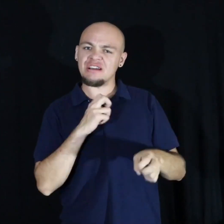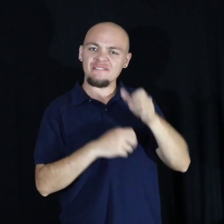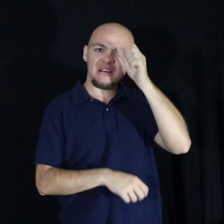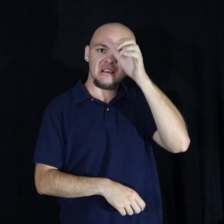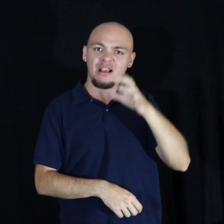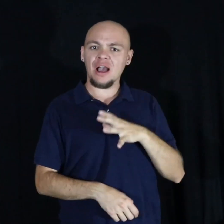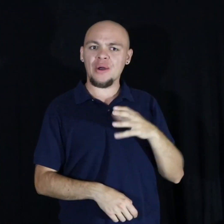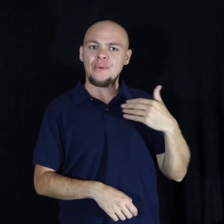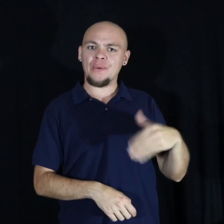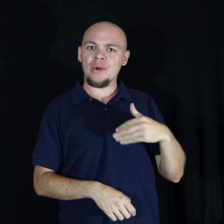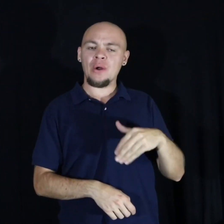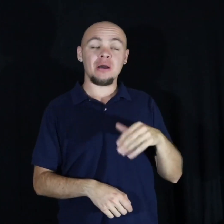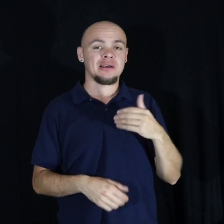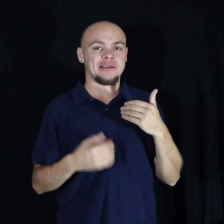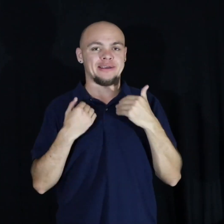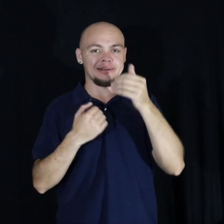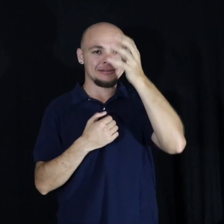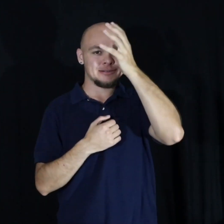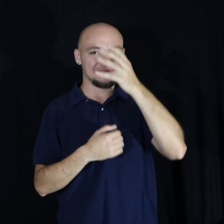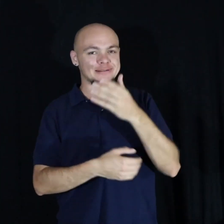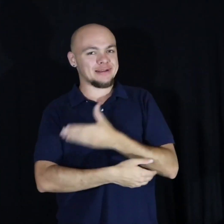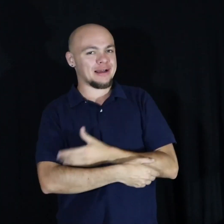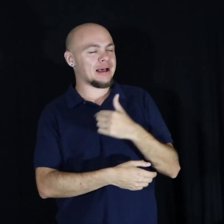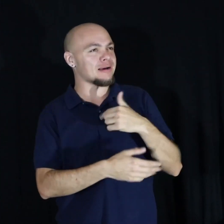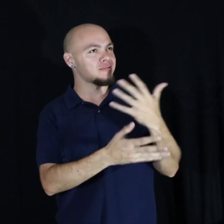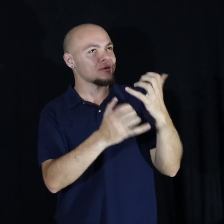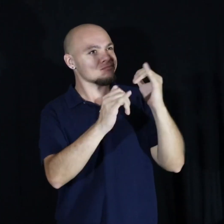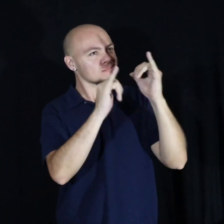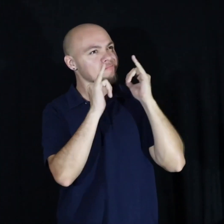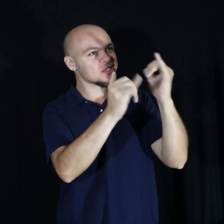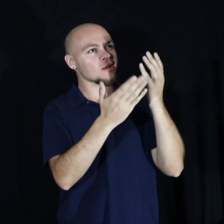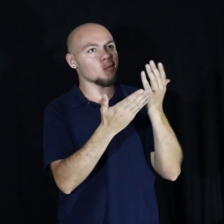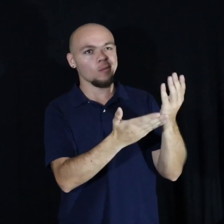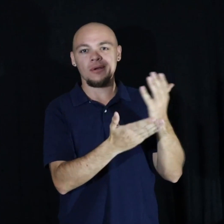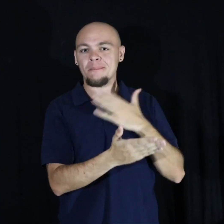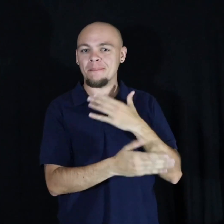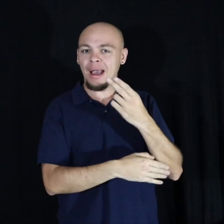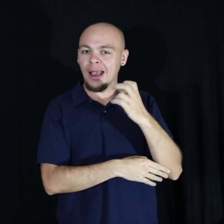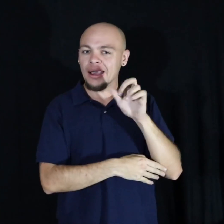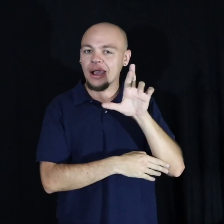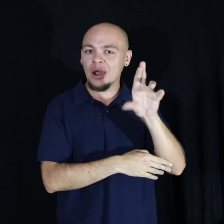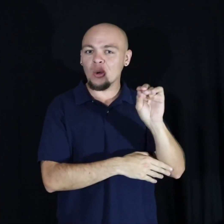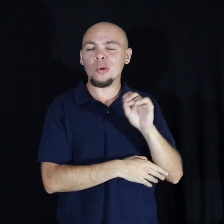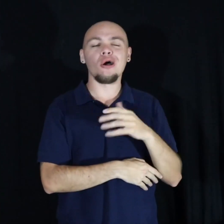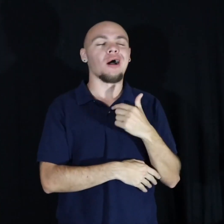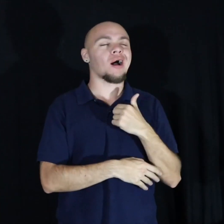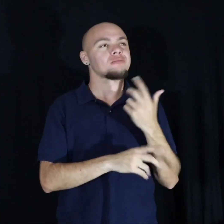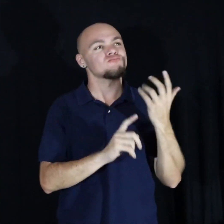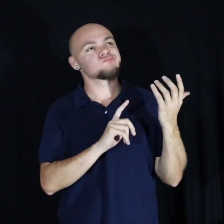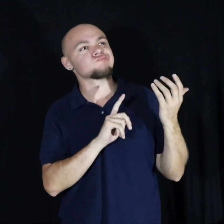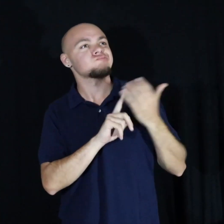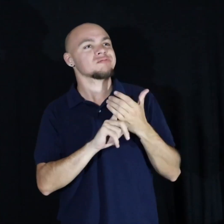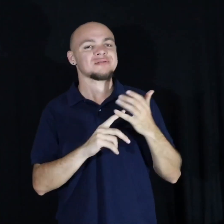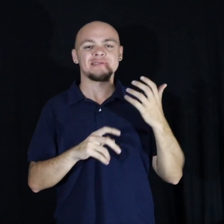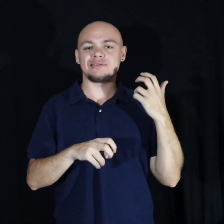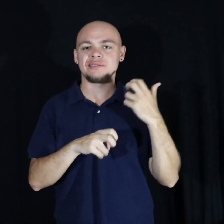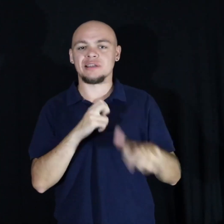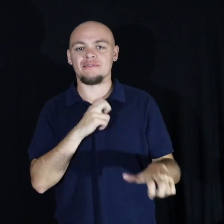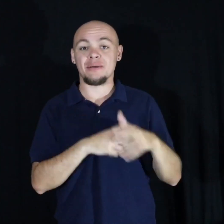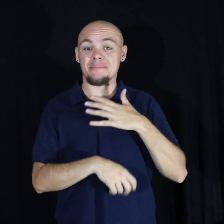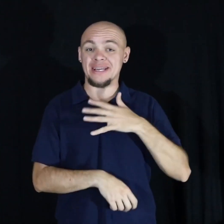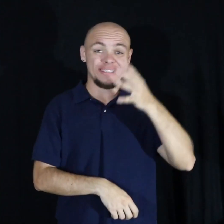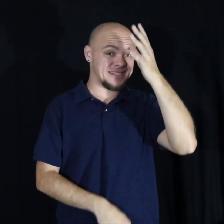Like most young sons, I wanted to be just like my dad, my hero. So I put on this tough image. But this didn't appeal to my